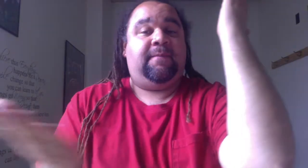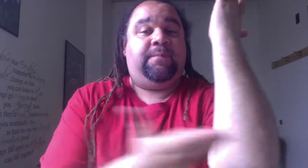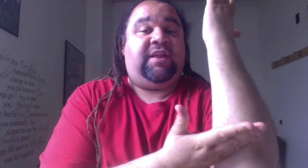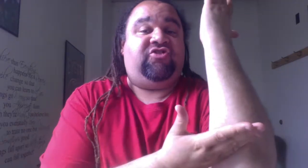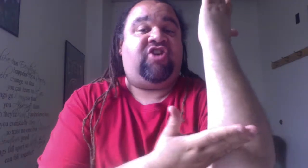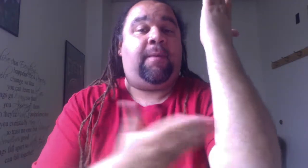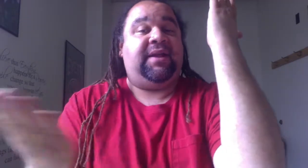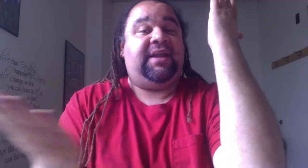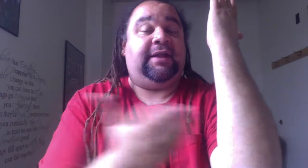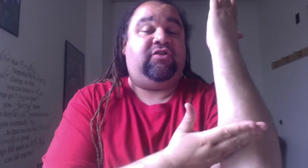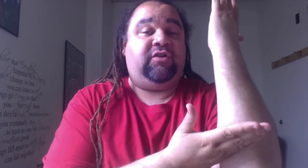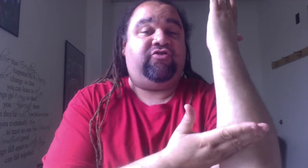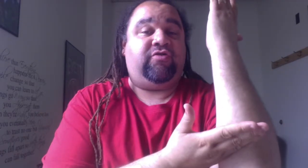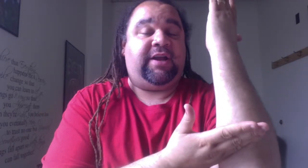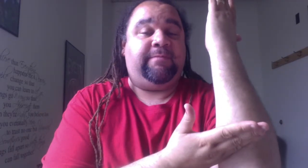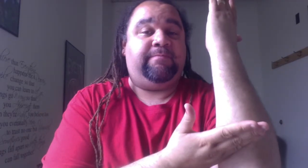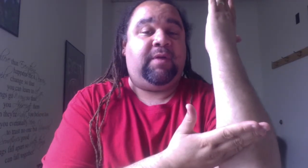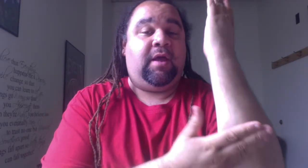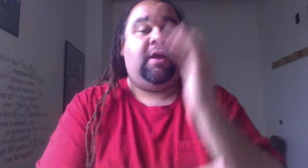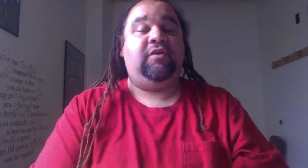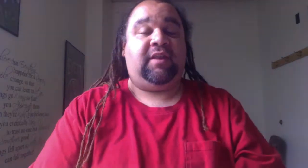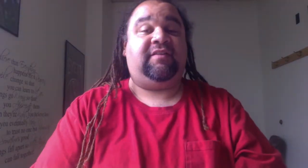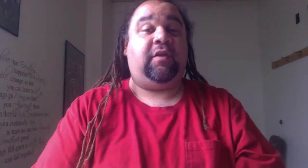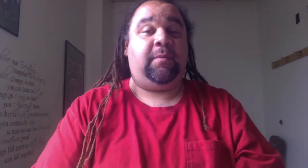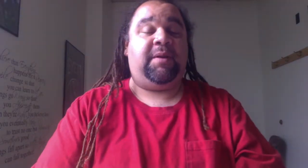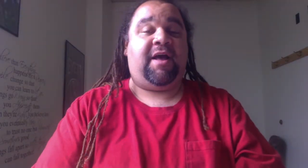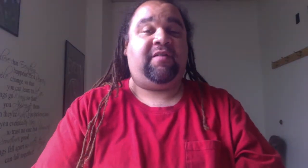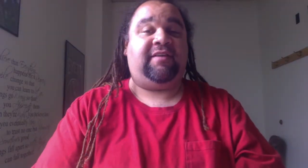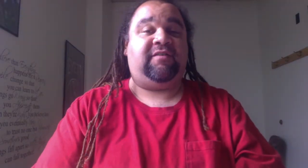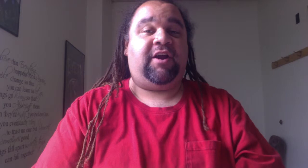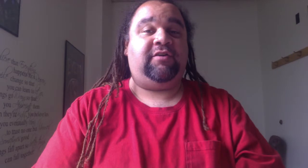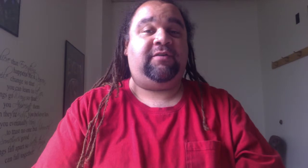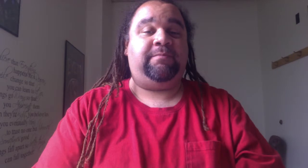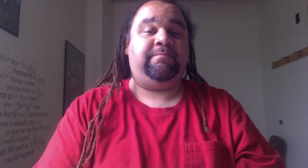that's chopping into the tree. So that's a little bit about classifiers.